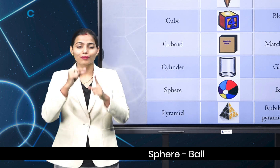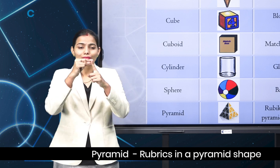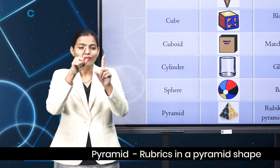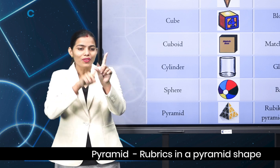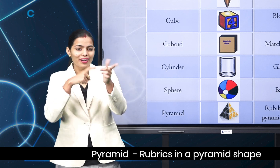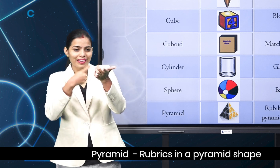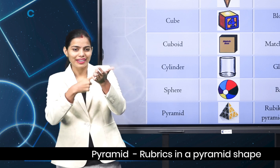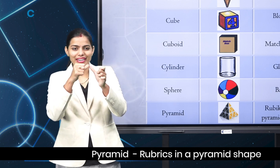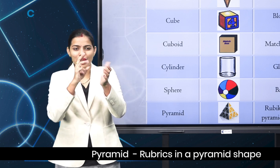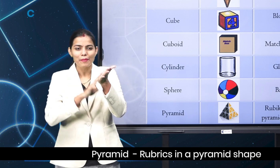pyramid,